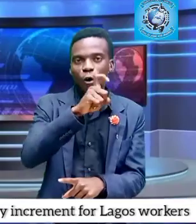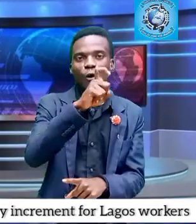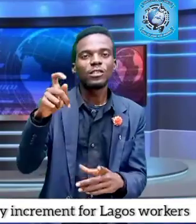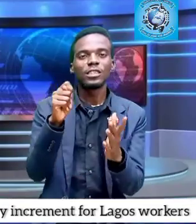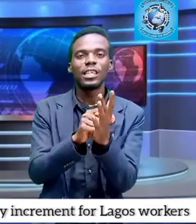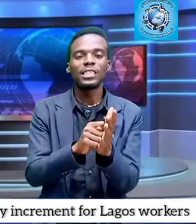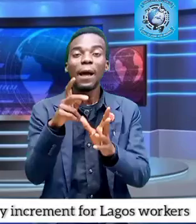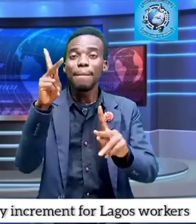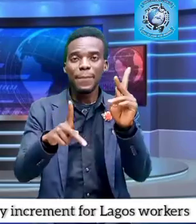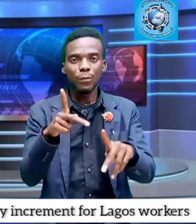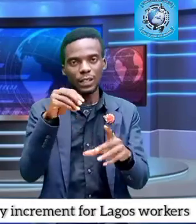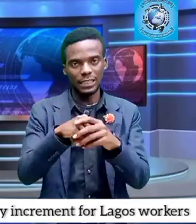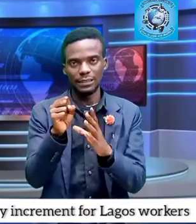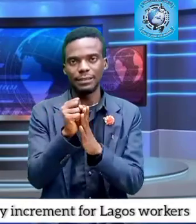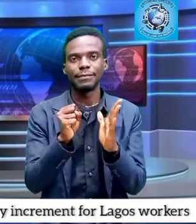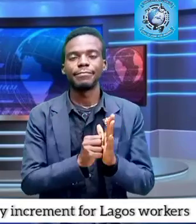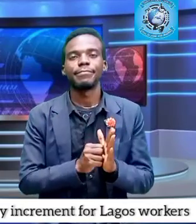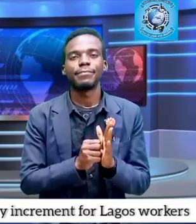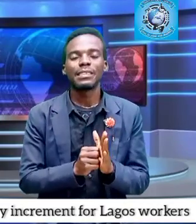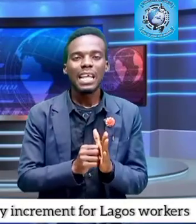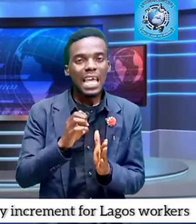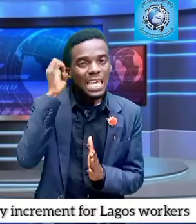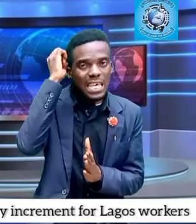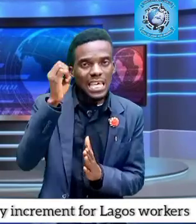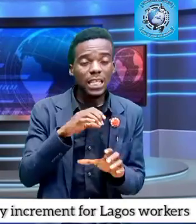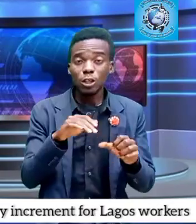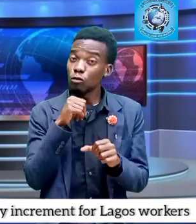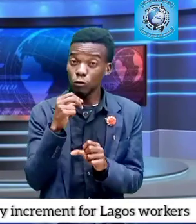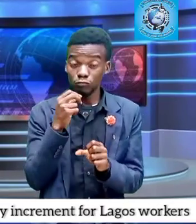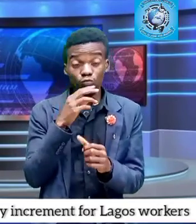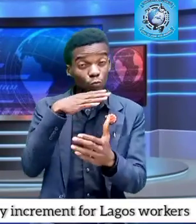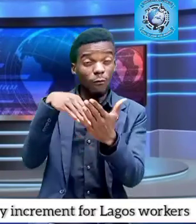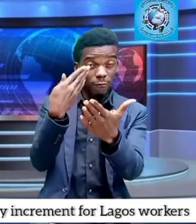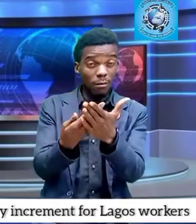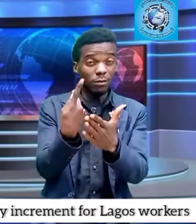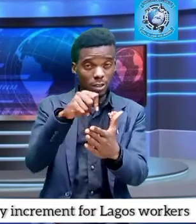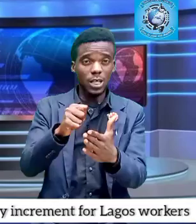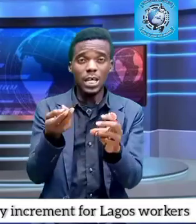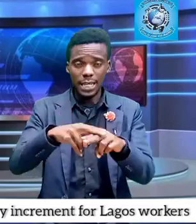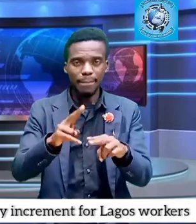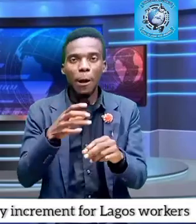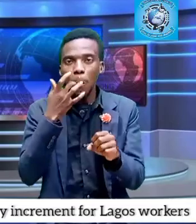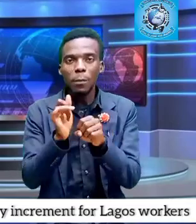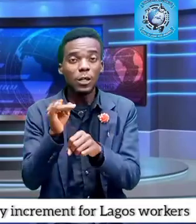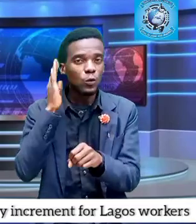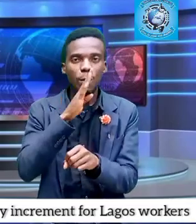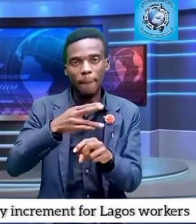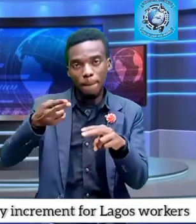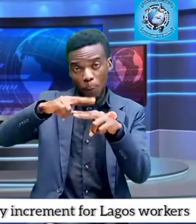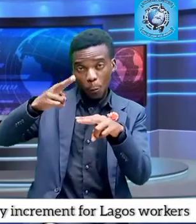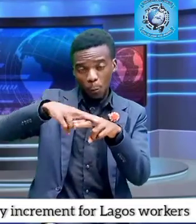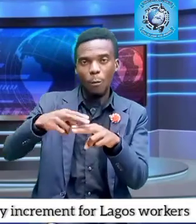100,000 public workers in the state. Sanwo-Olu, who did not confirm the increment, promised it will be above the